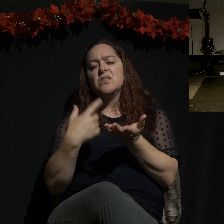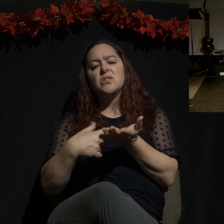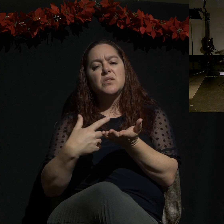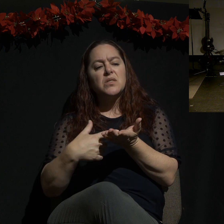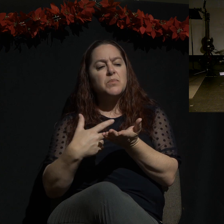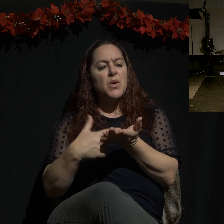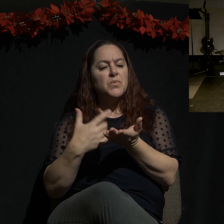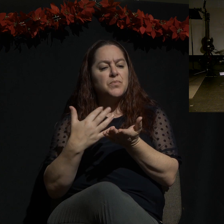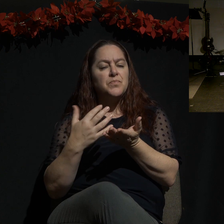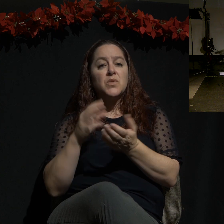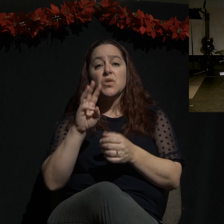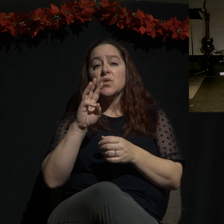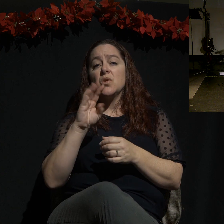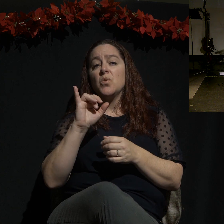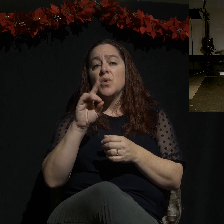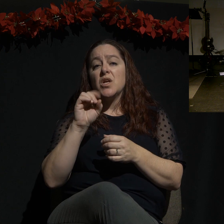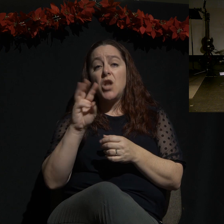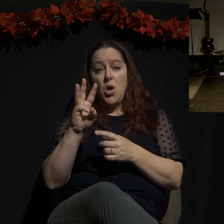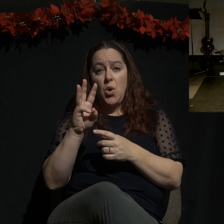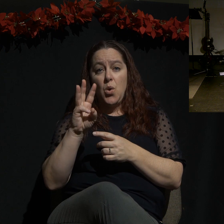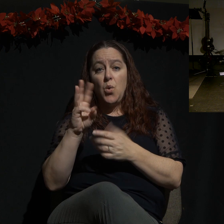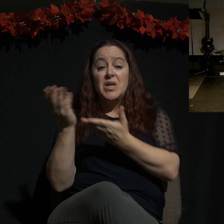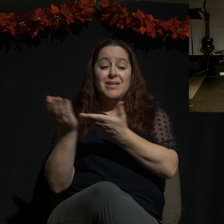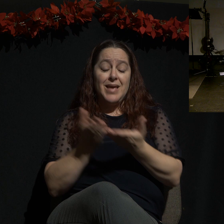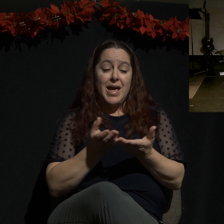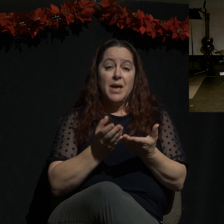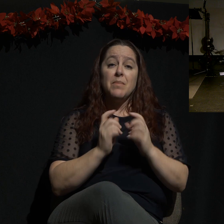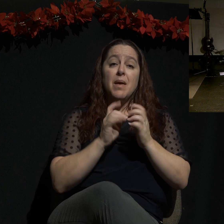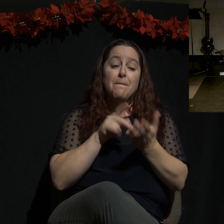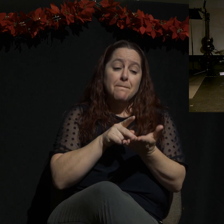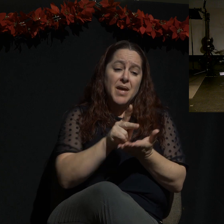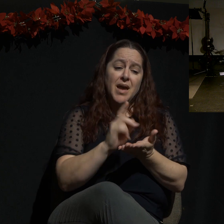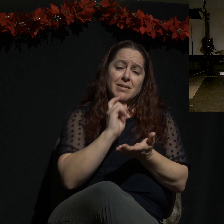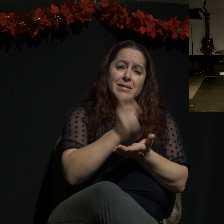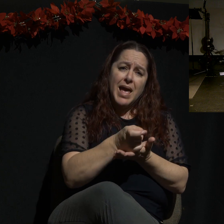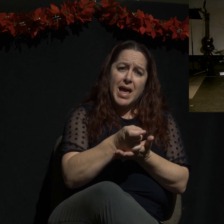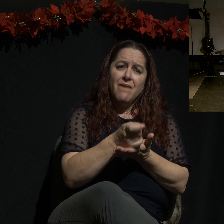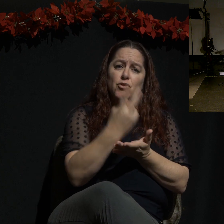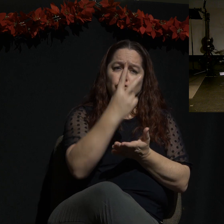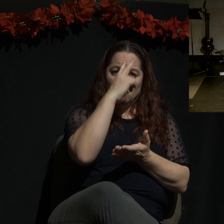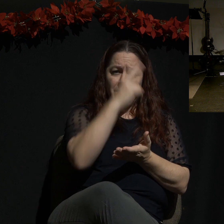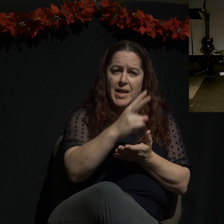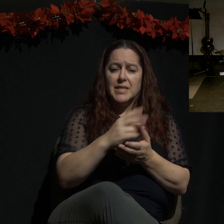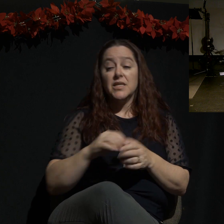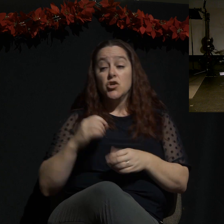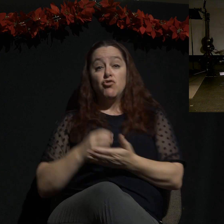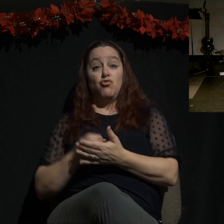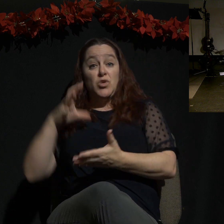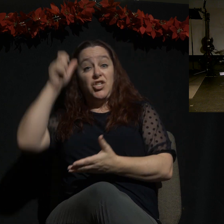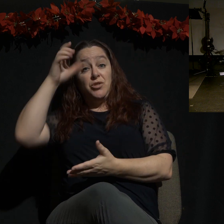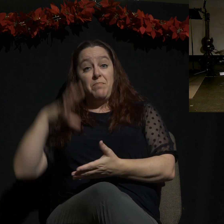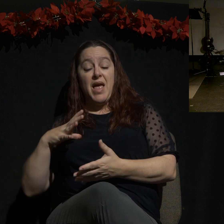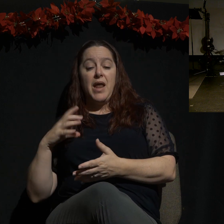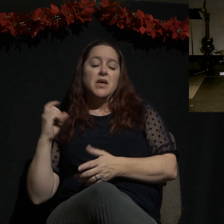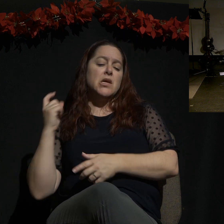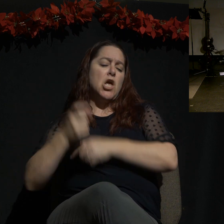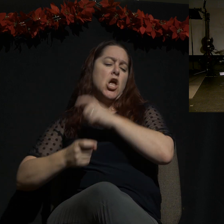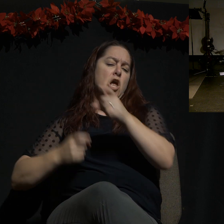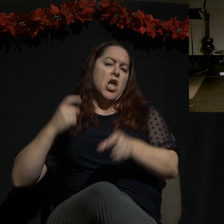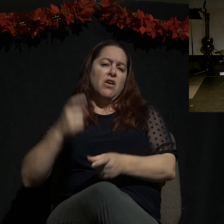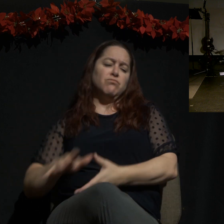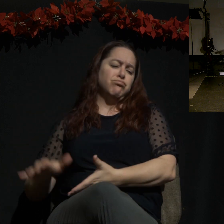the widow who came and gave 2 pennies, and he talked about the rich man who came and gave in